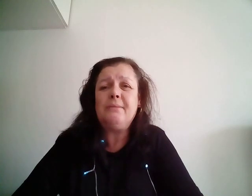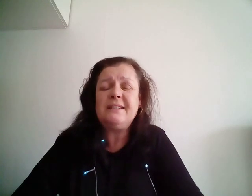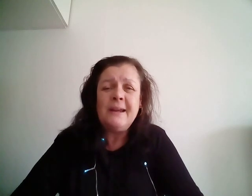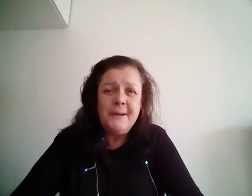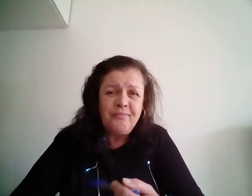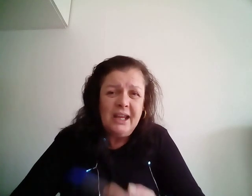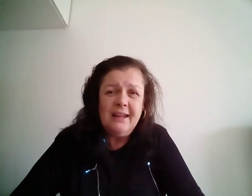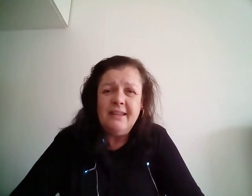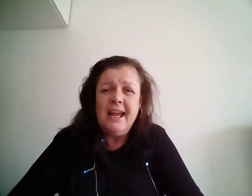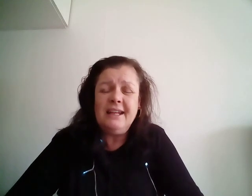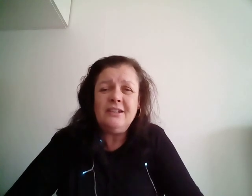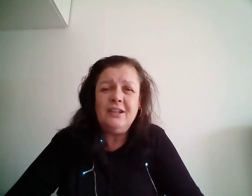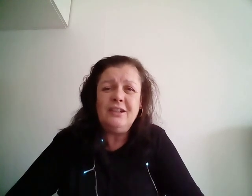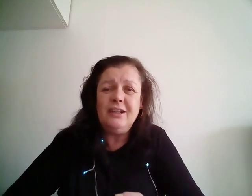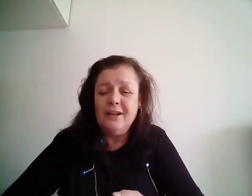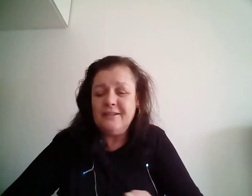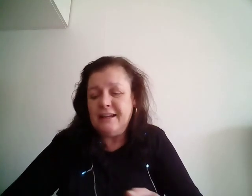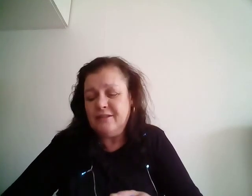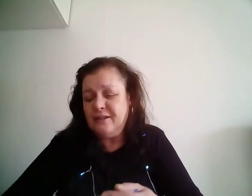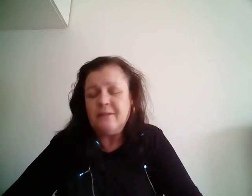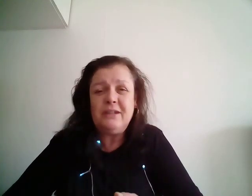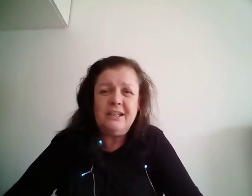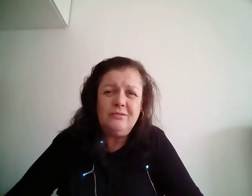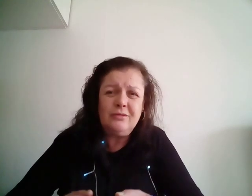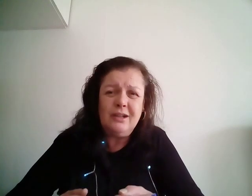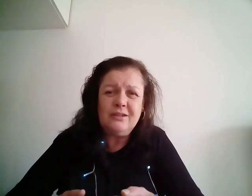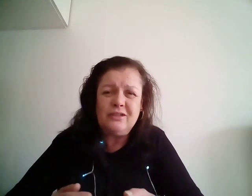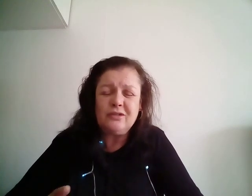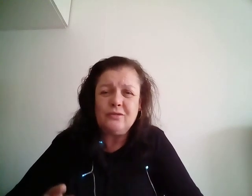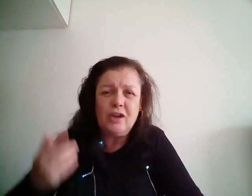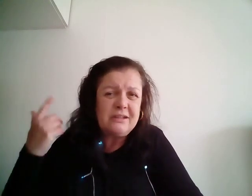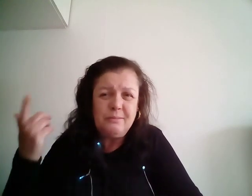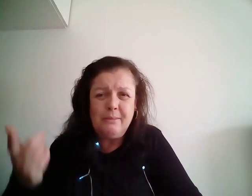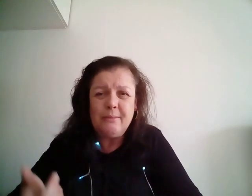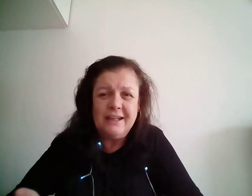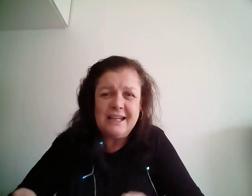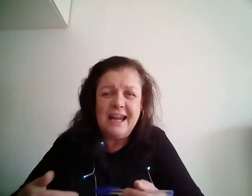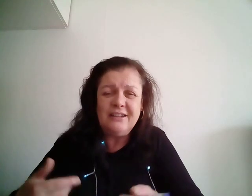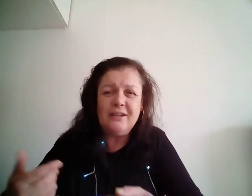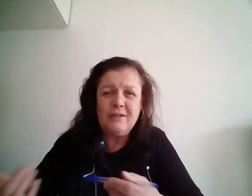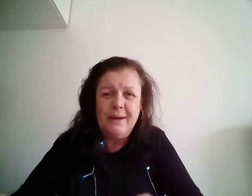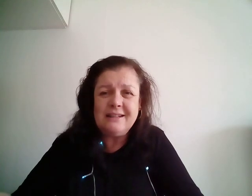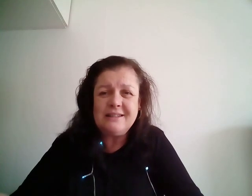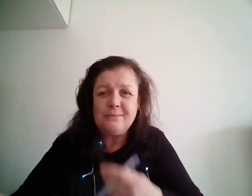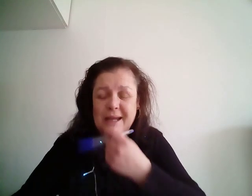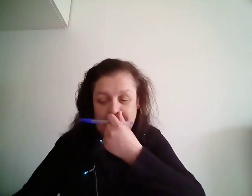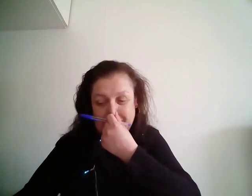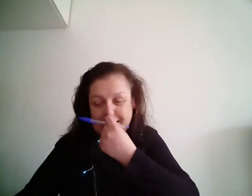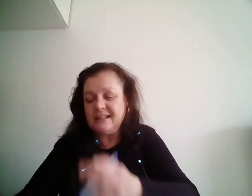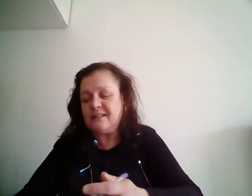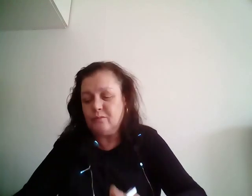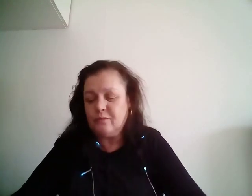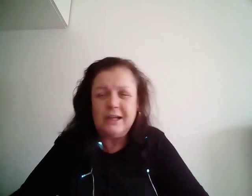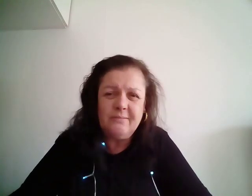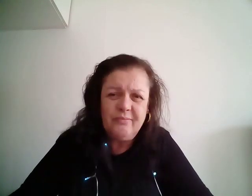babies. And then, you know, then if something sort of jogs my memory again and reminds me, then that's when, you